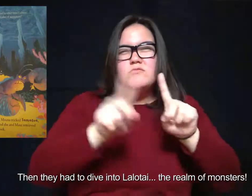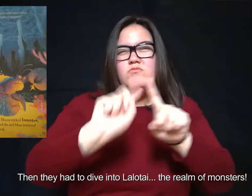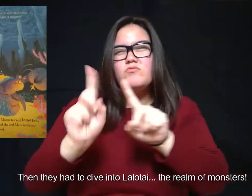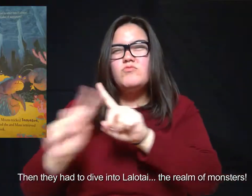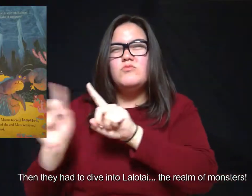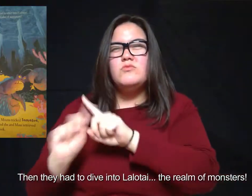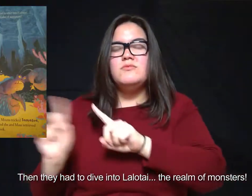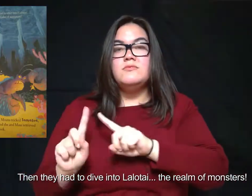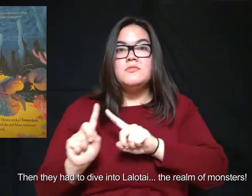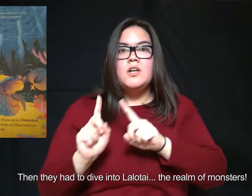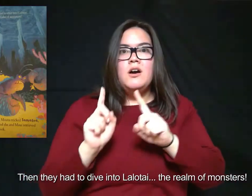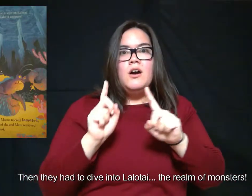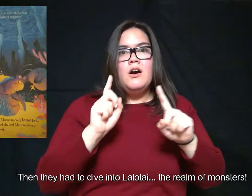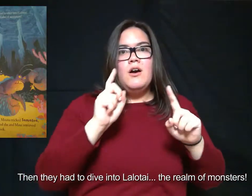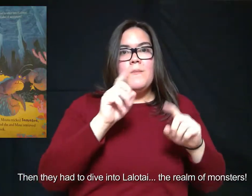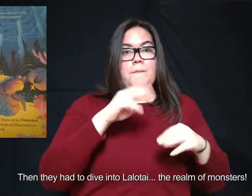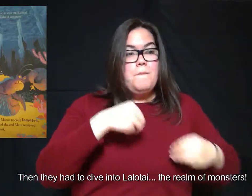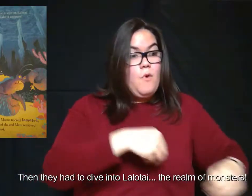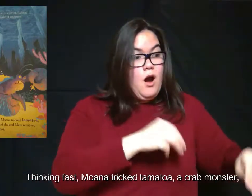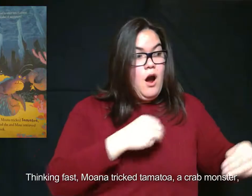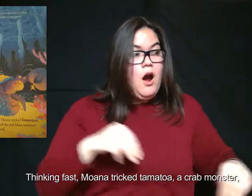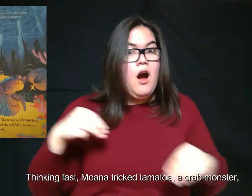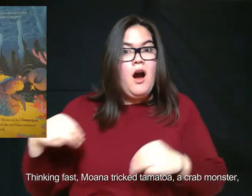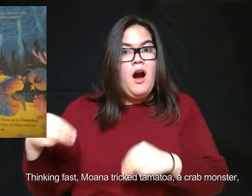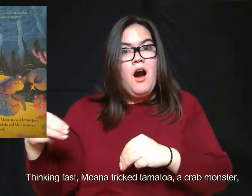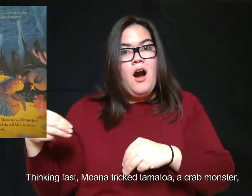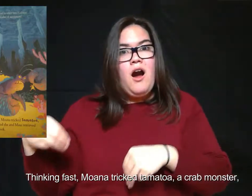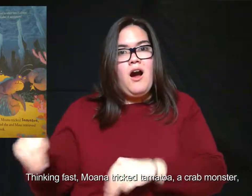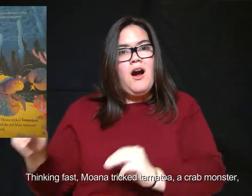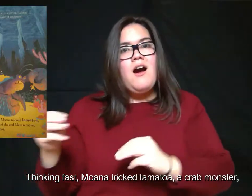Thinking fast, Moana tricked Tamatoa,